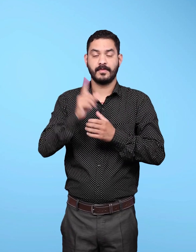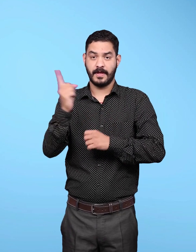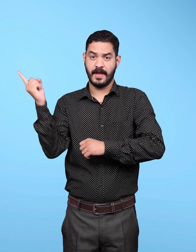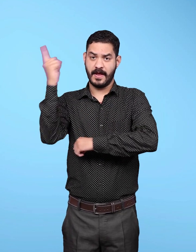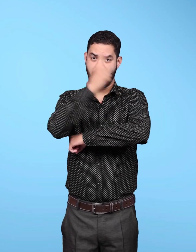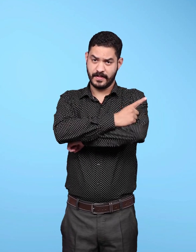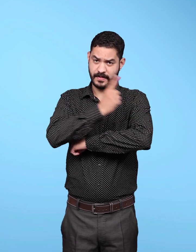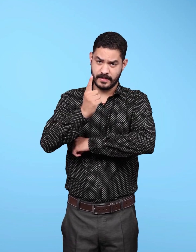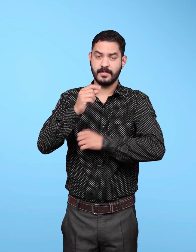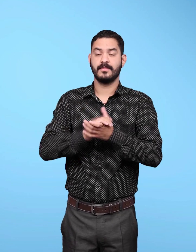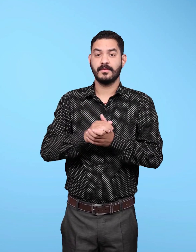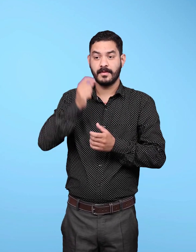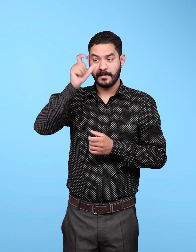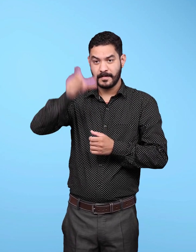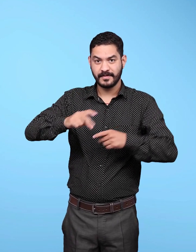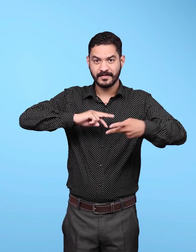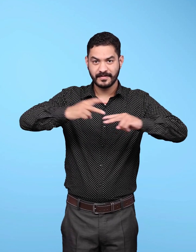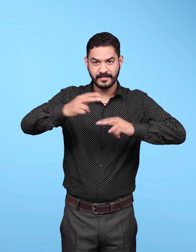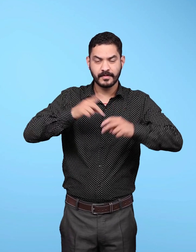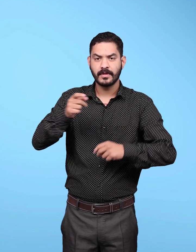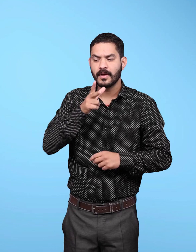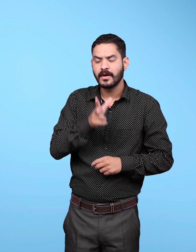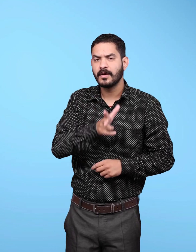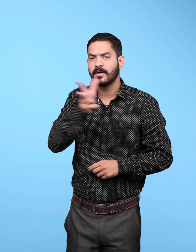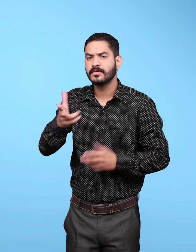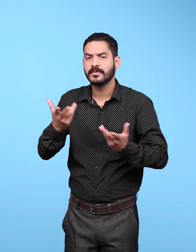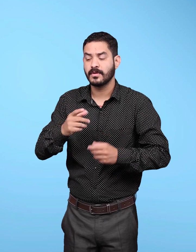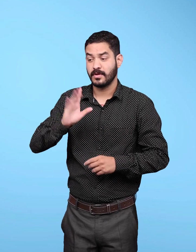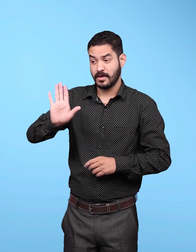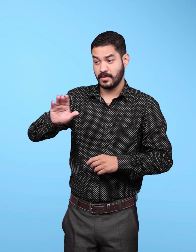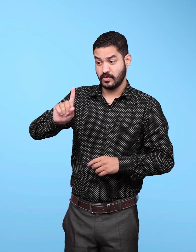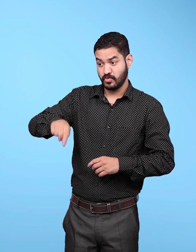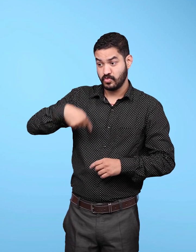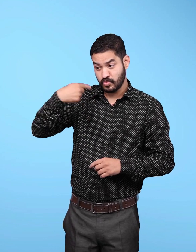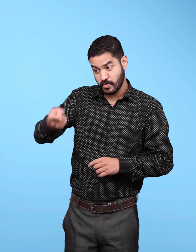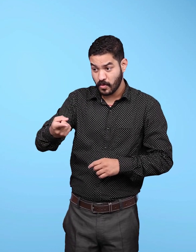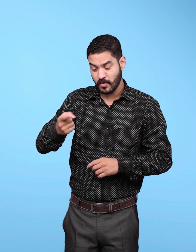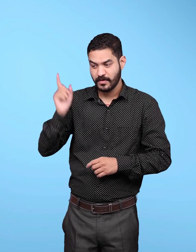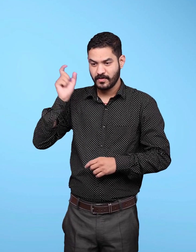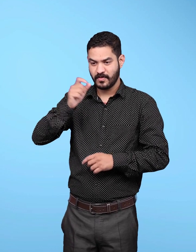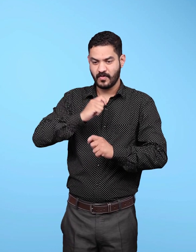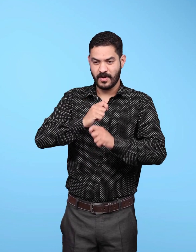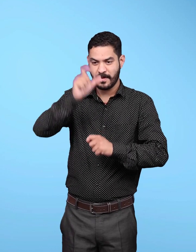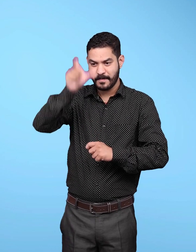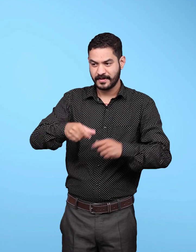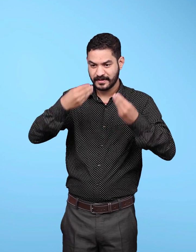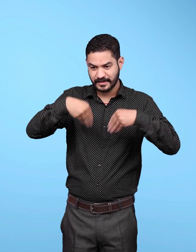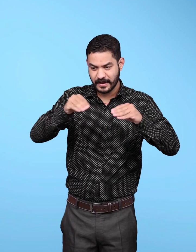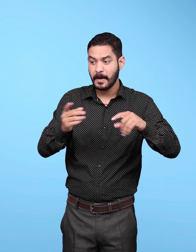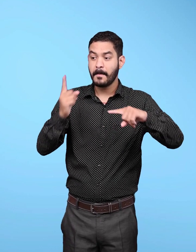One day, the trader told him, "Tomorrow a horse dealer is coming to town with 500